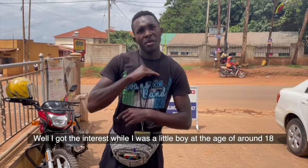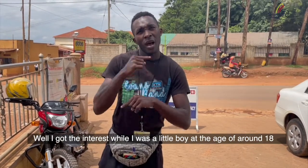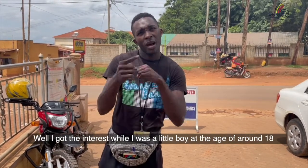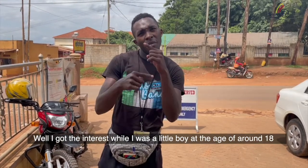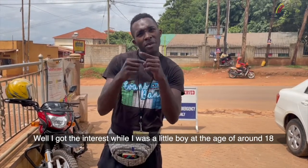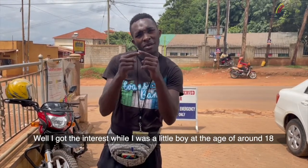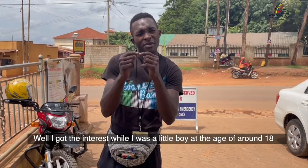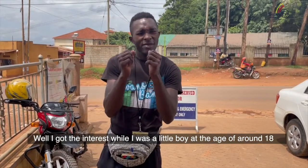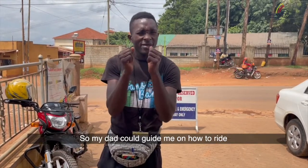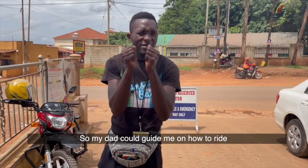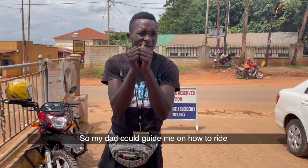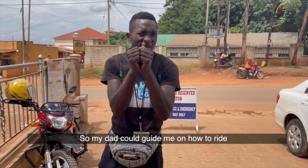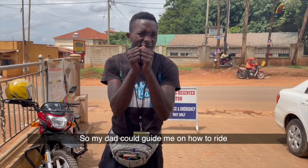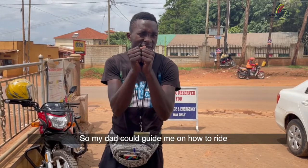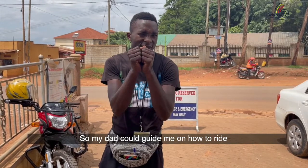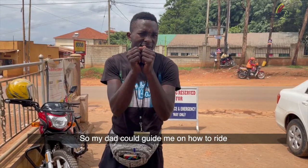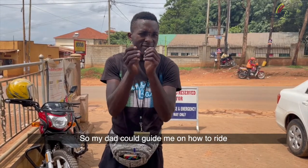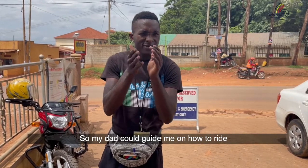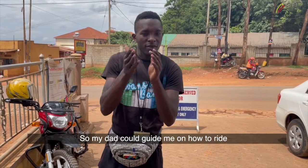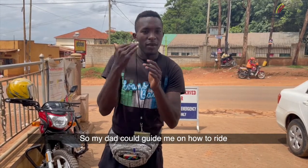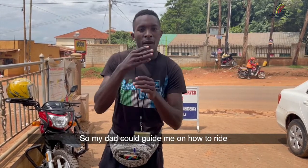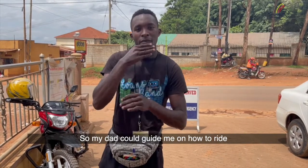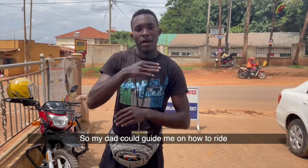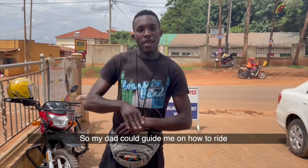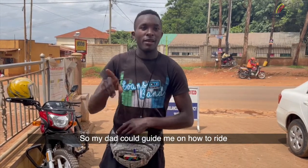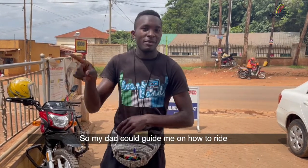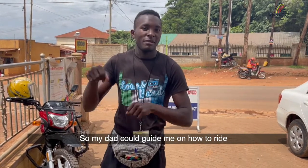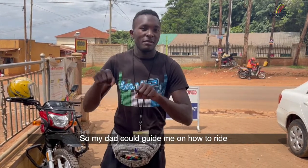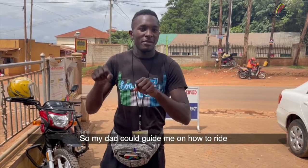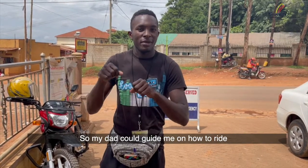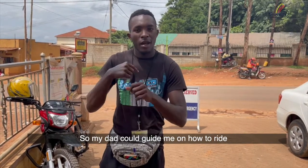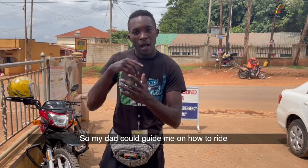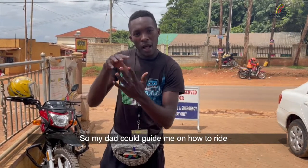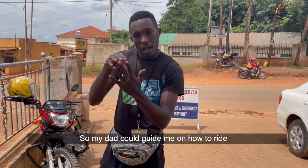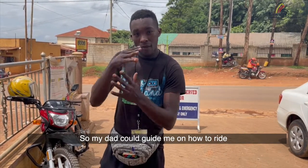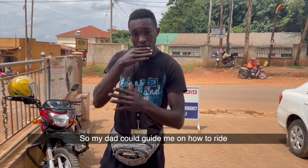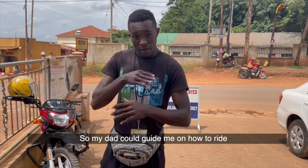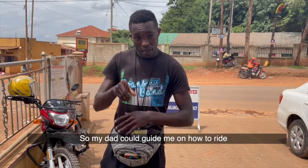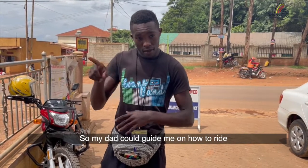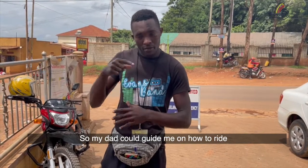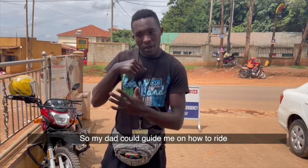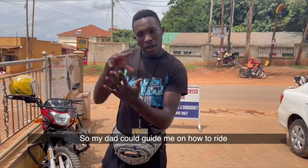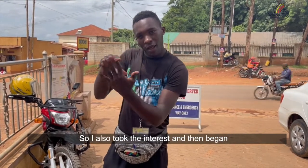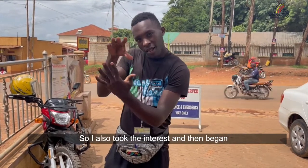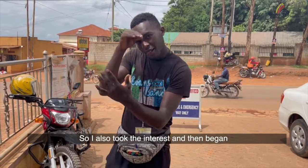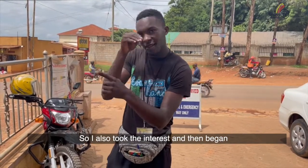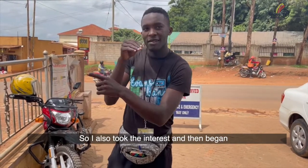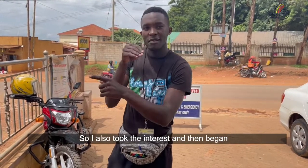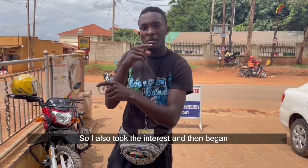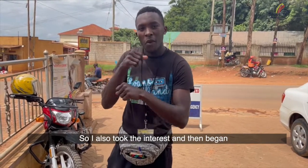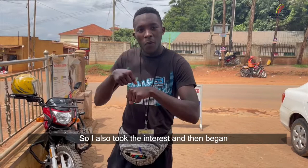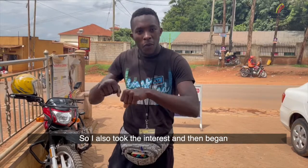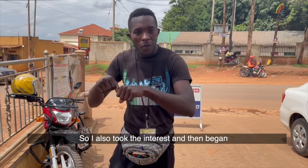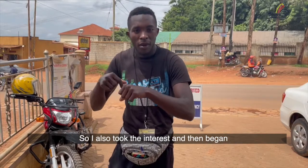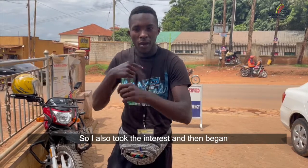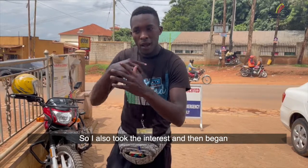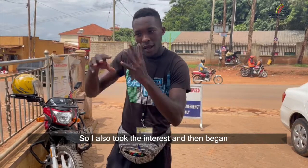10. So my dad could guide me on how to ride. So I also picked the interest and